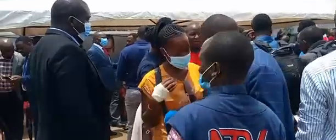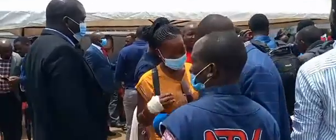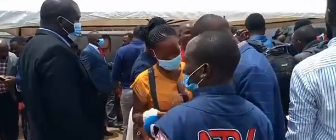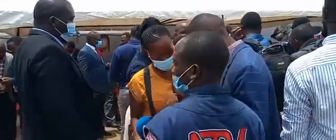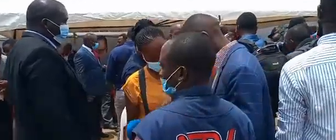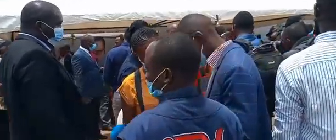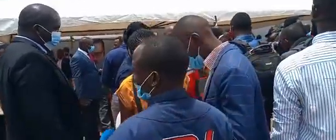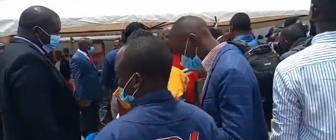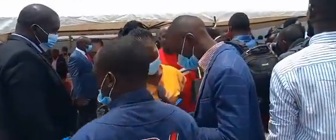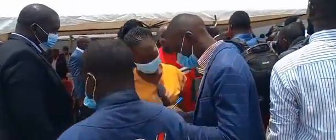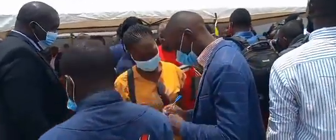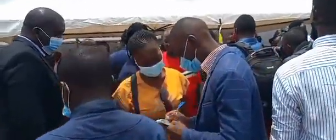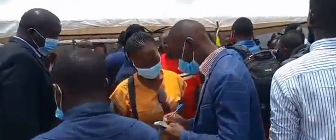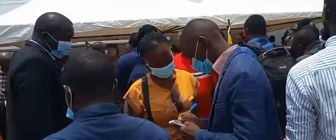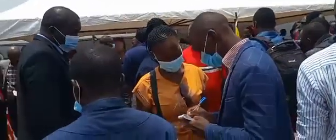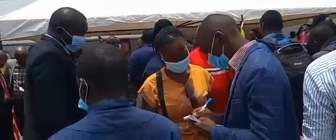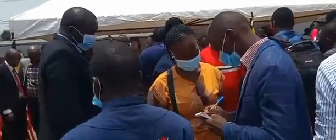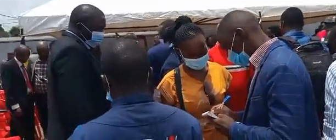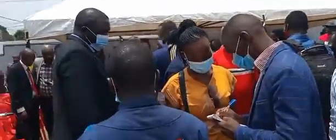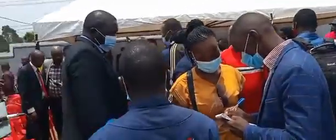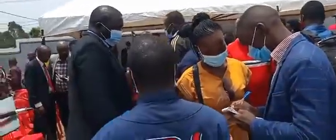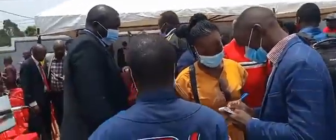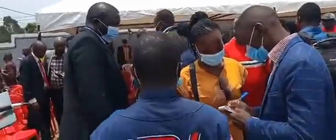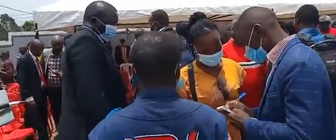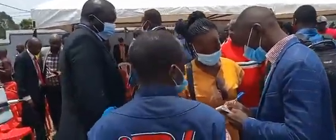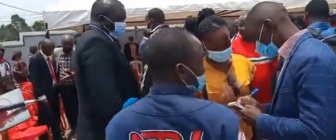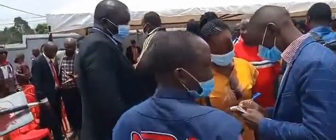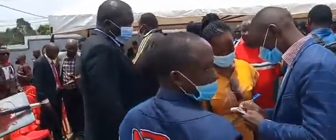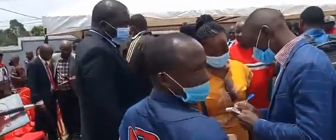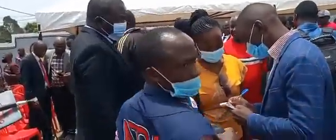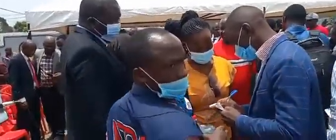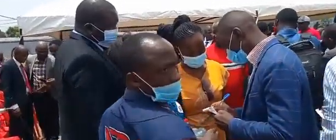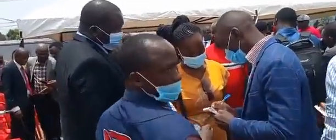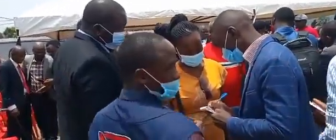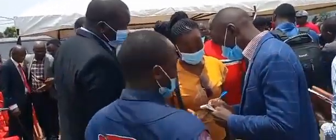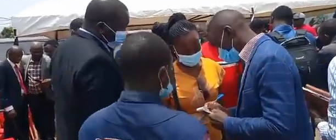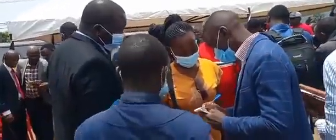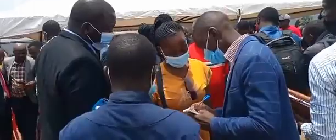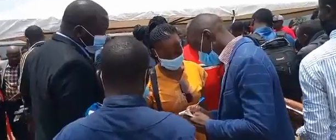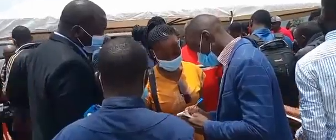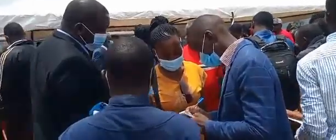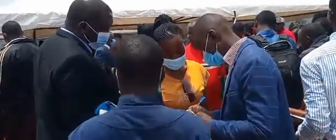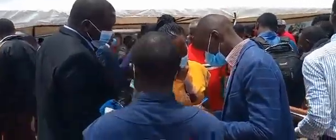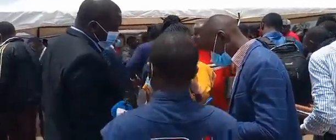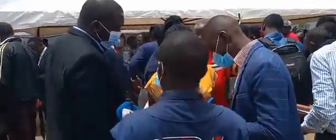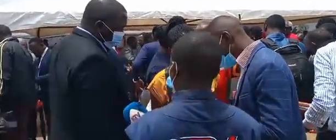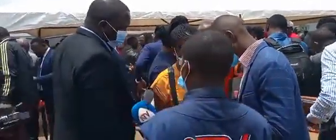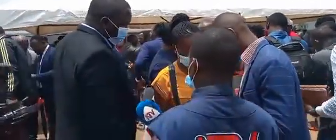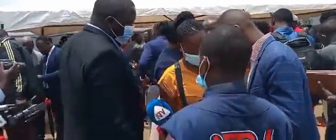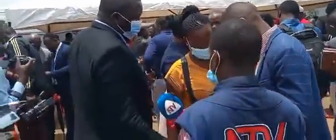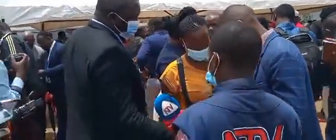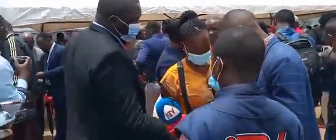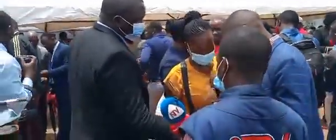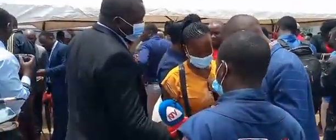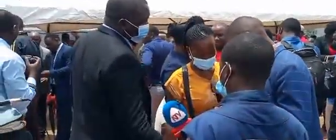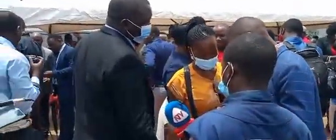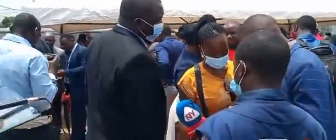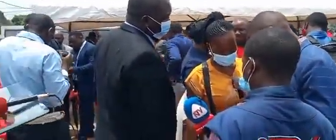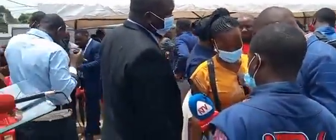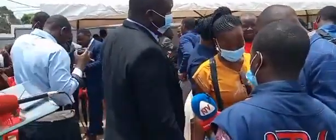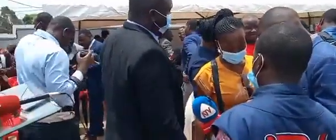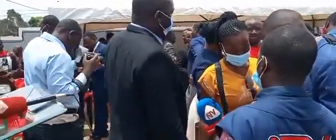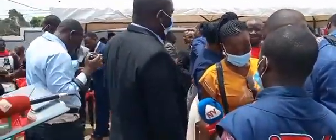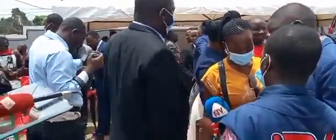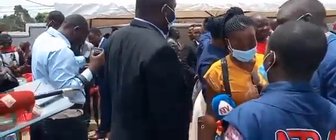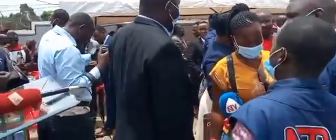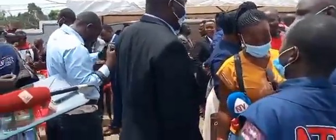mu nsonga eno baba baka basazeo okwetema nsonga jaba tatugambye wabala ne basaba abo bona abasobola kubante nabo basobola kuba ko kibawayo mu mutima